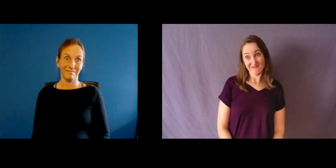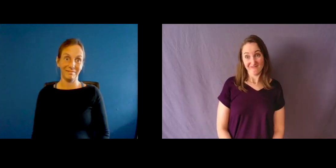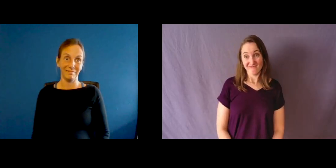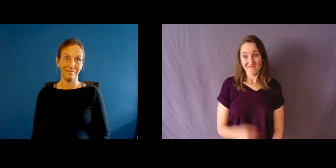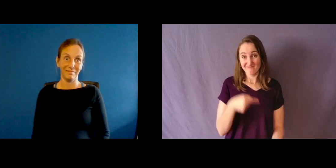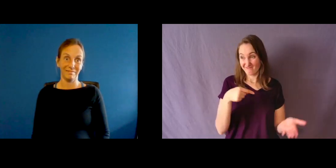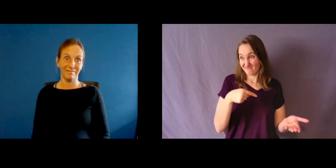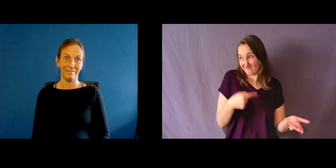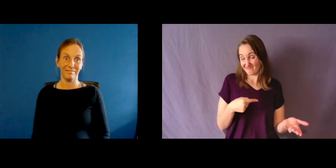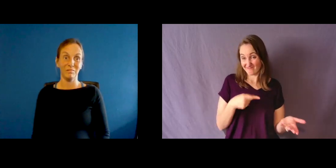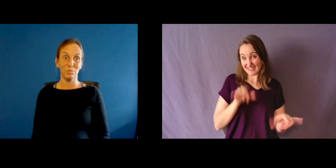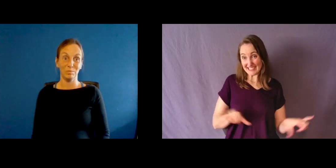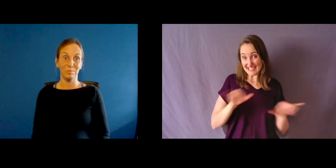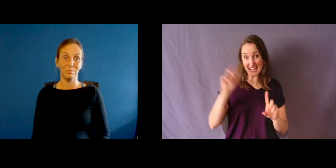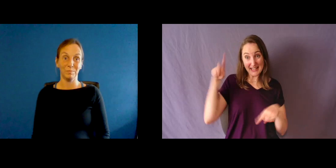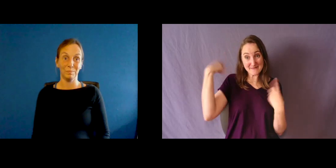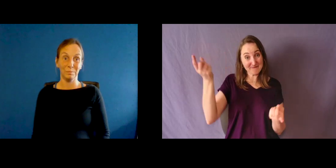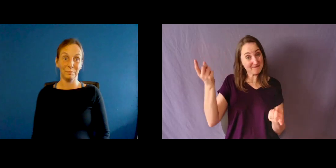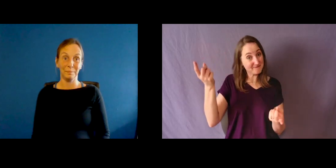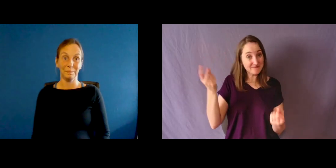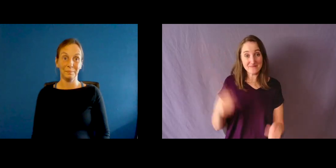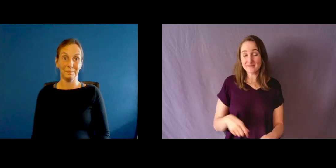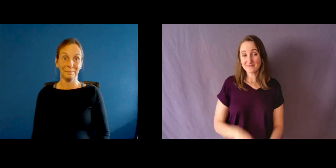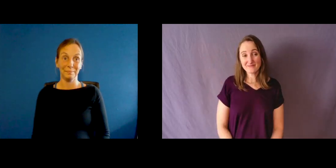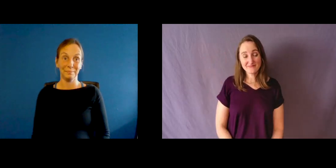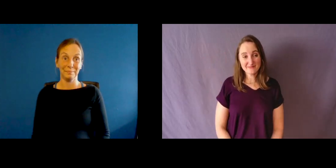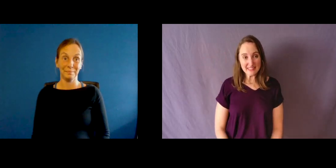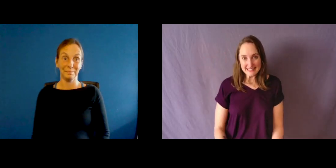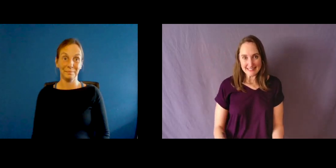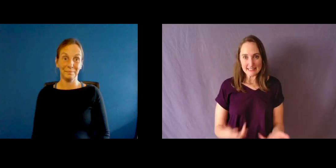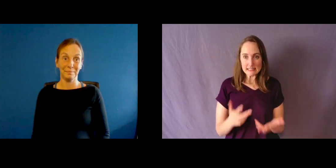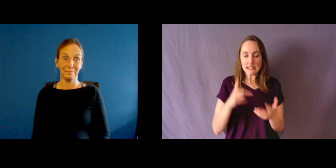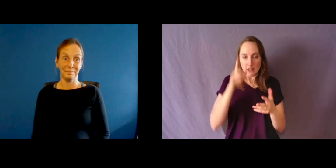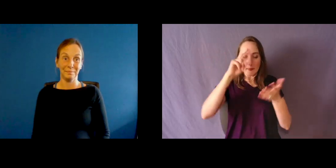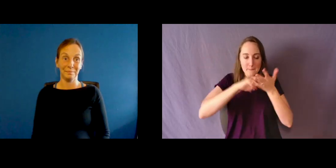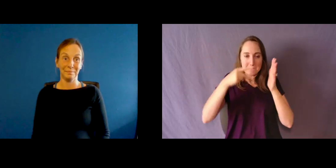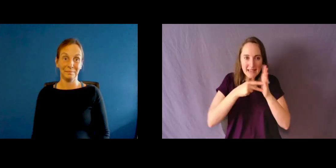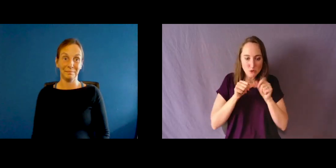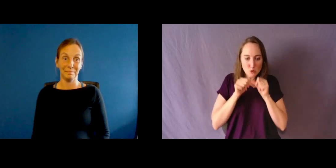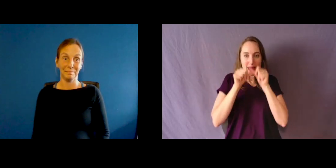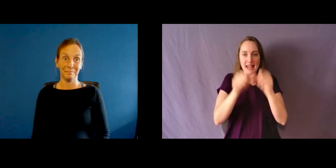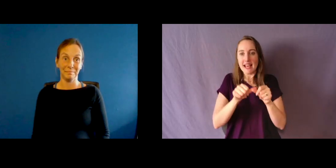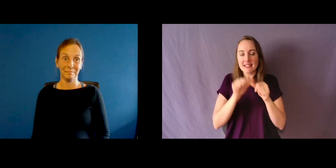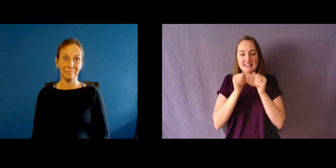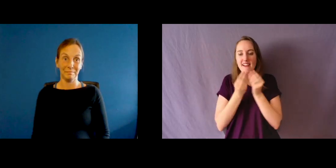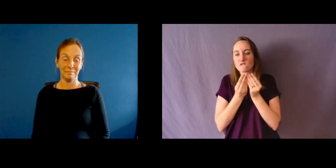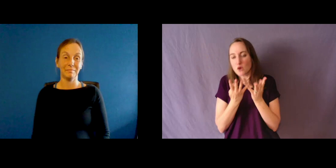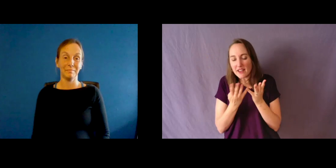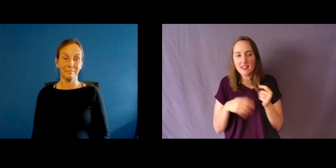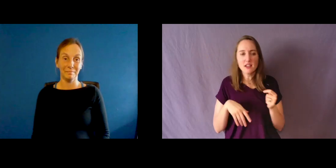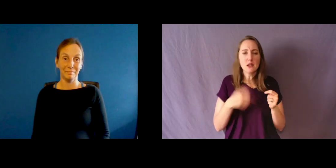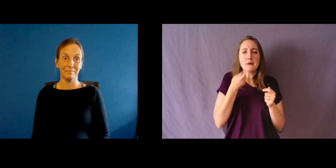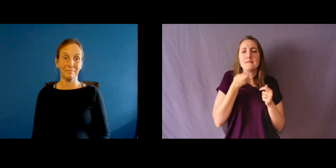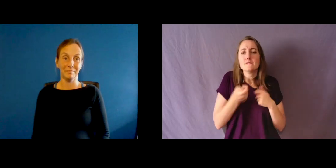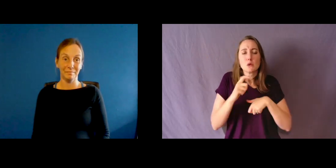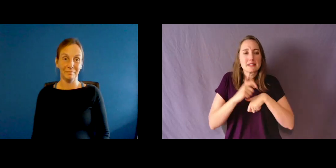no, this is the same one that will pretty much, because they're meant to not fray. And there's been a couple of